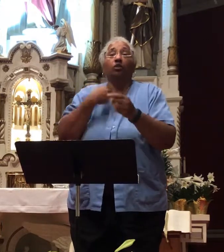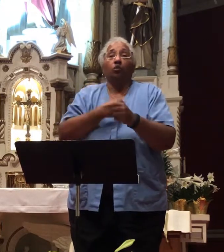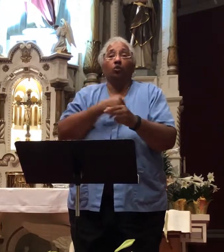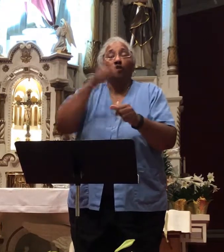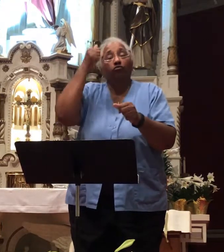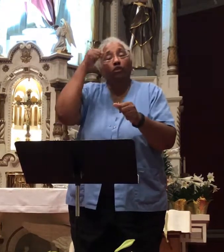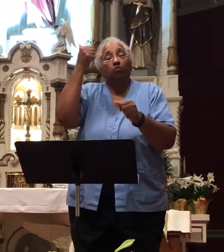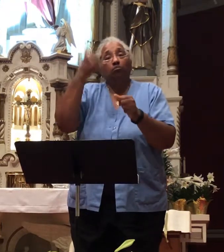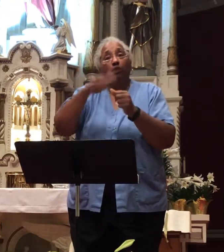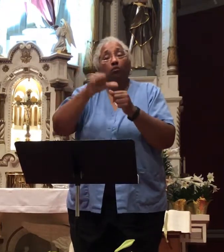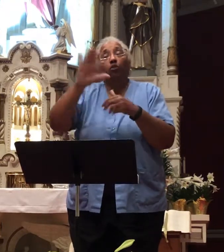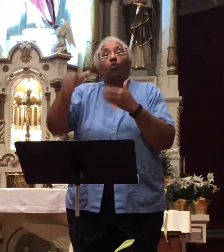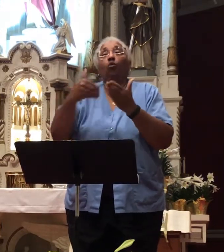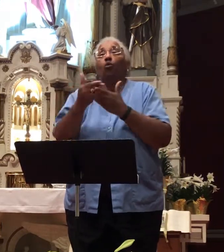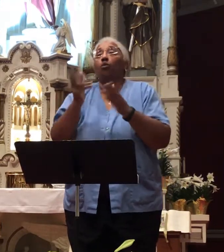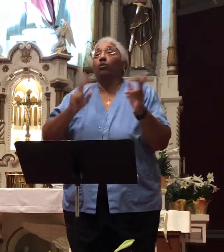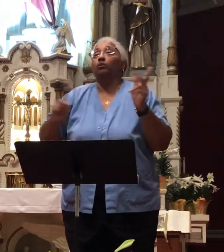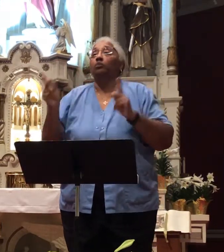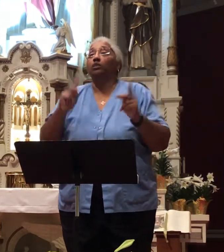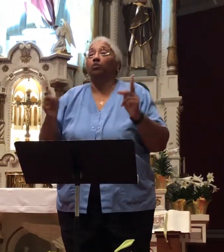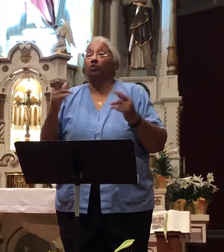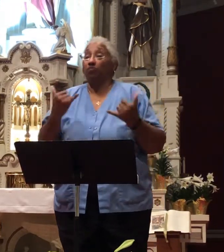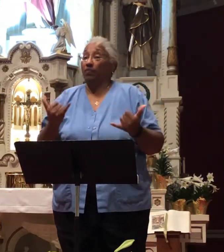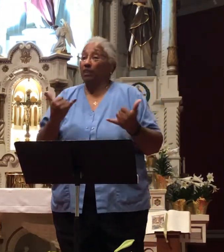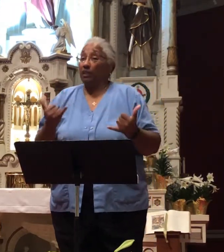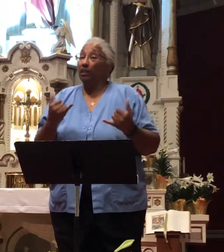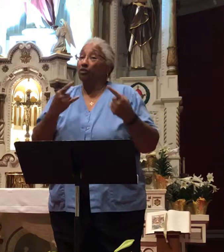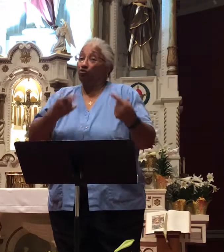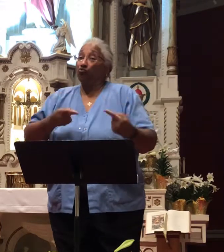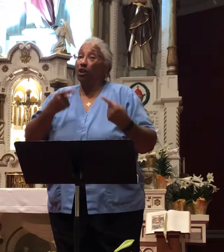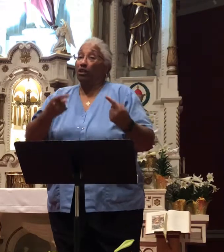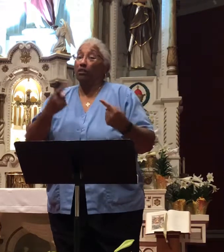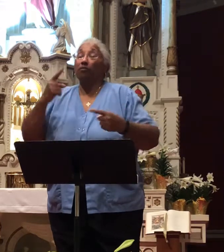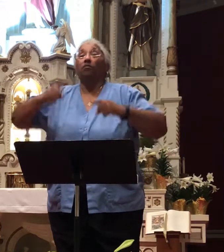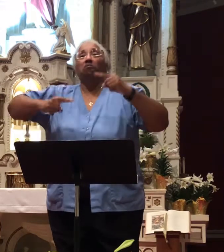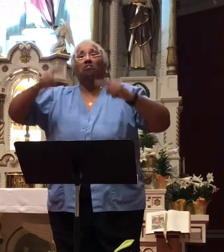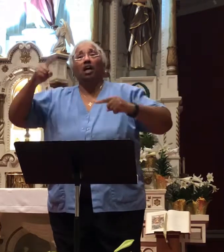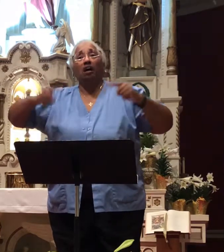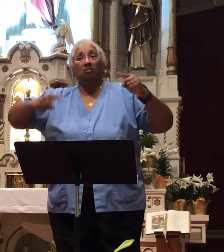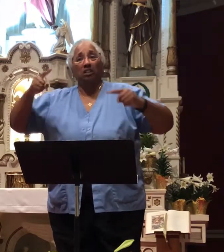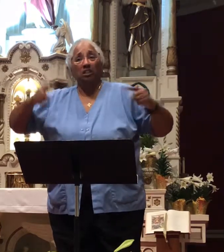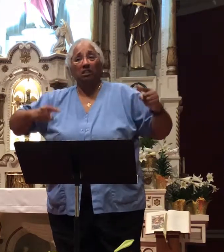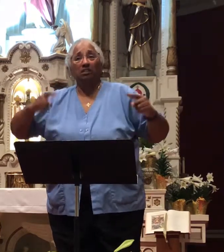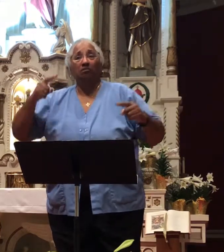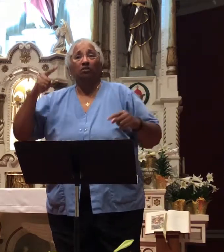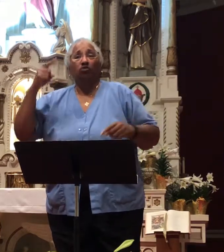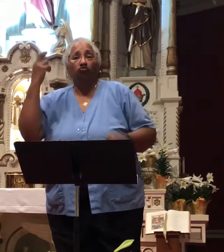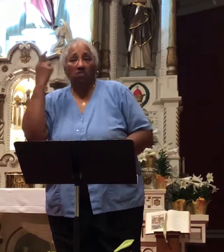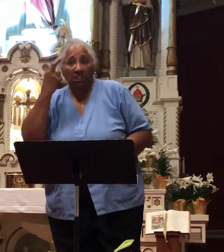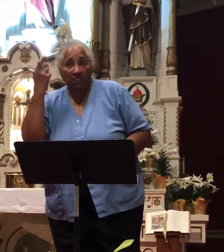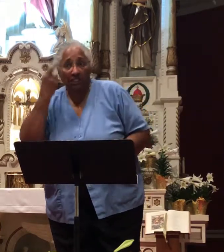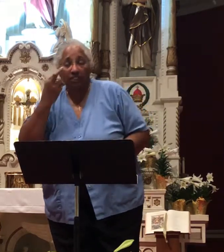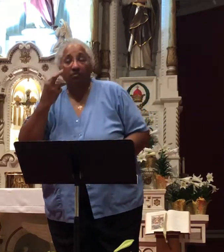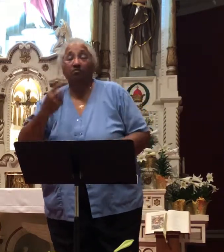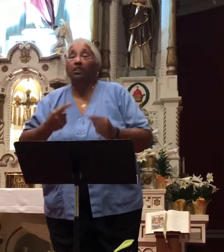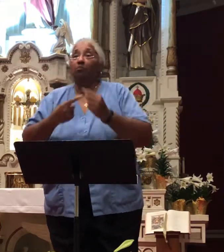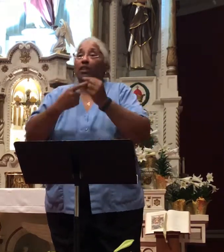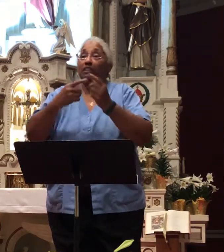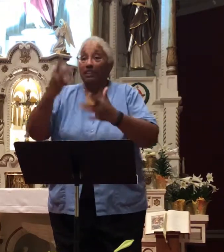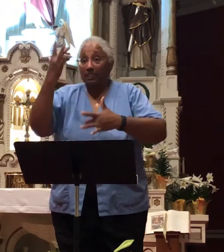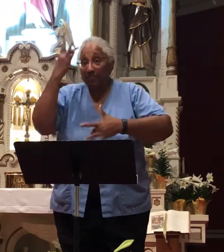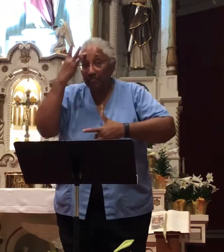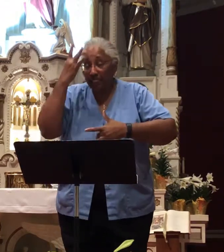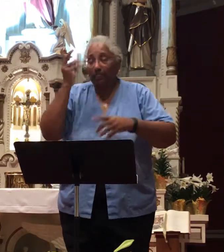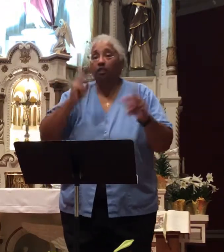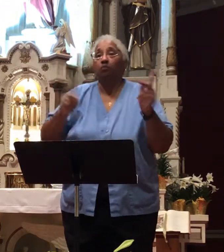prayer all those who may be struggling at this time for so many reasons, especially the sick, but also the ones who are worrying